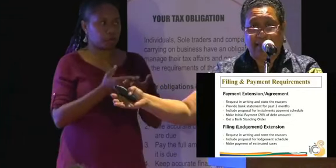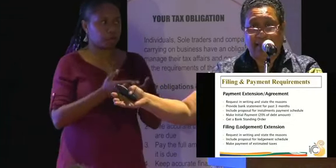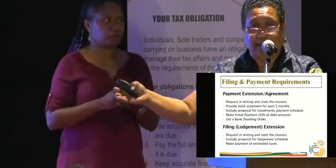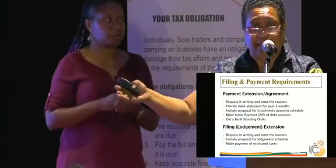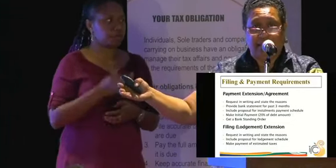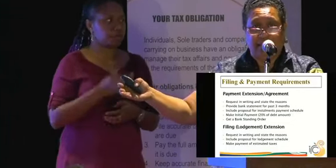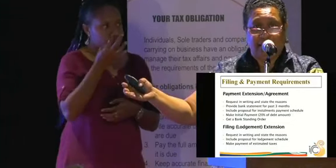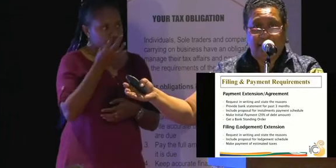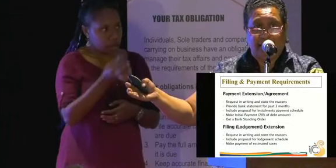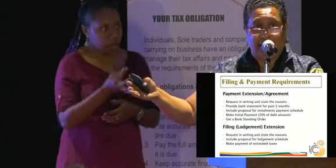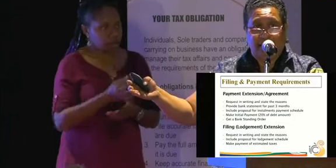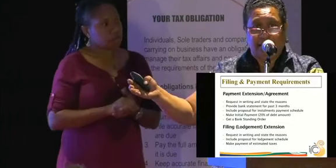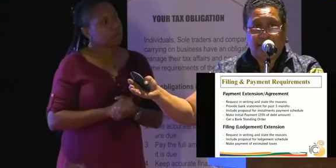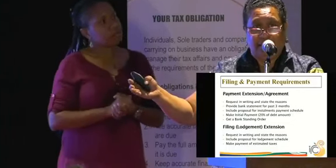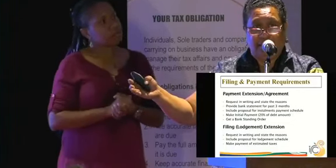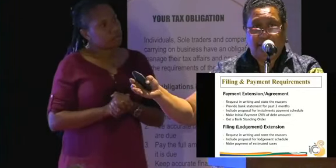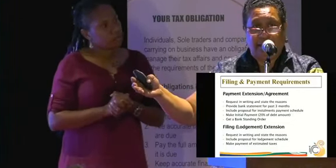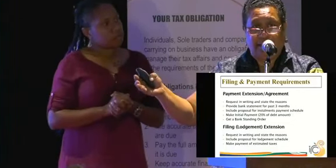a date,